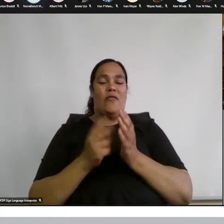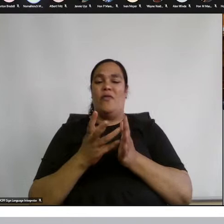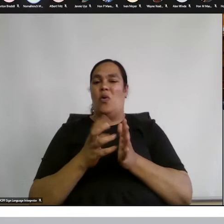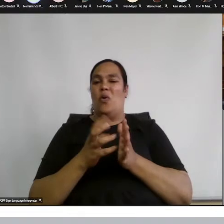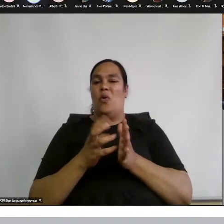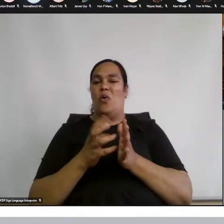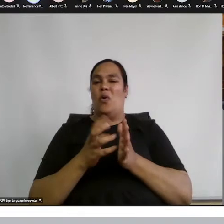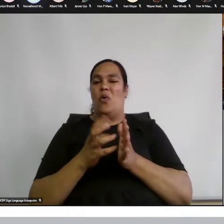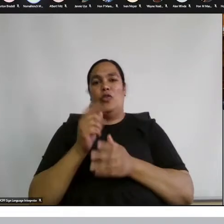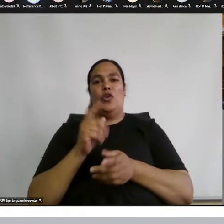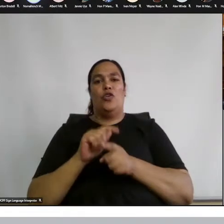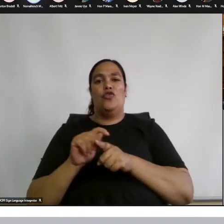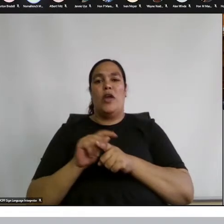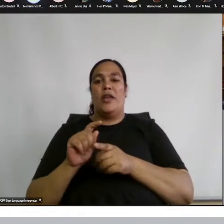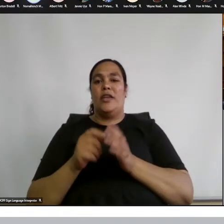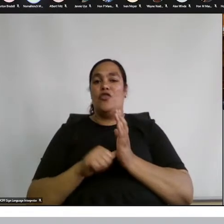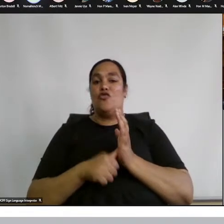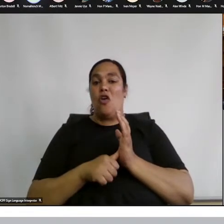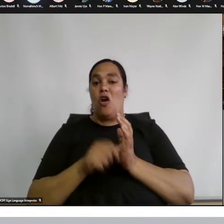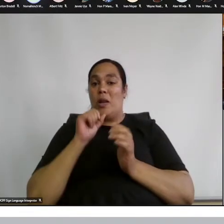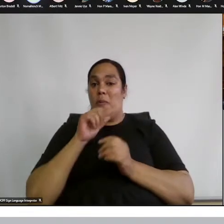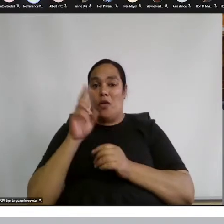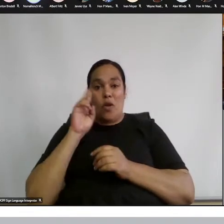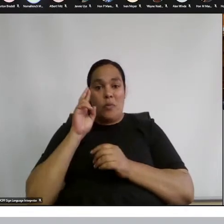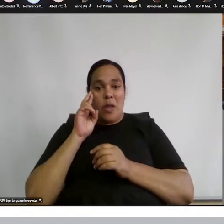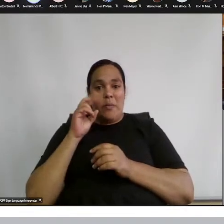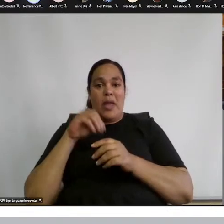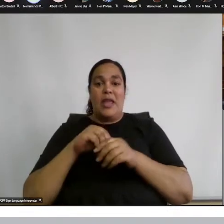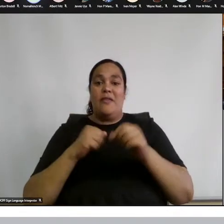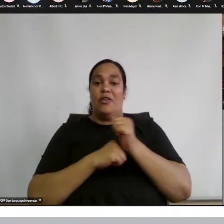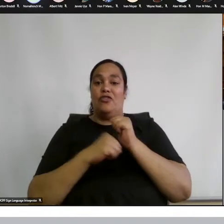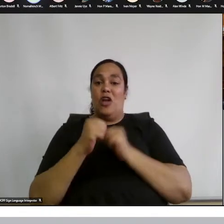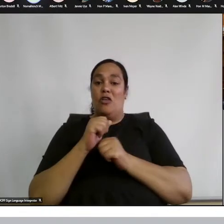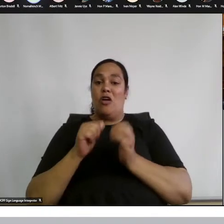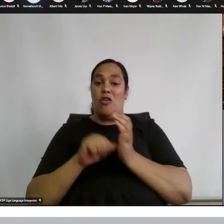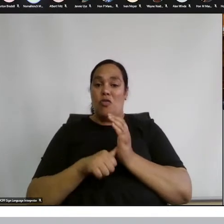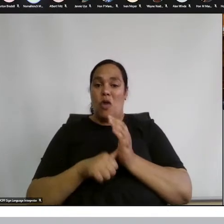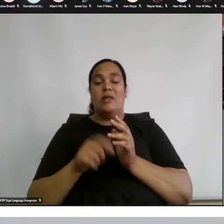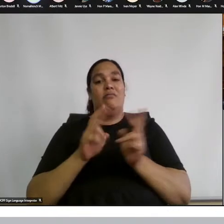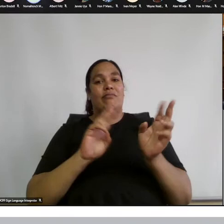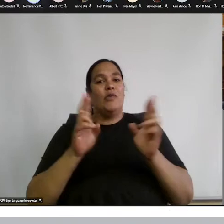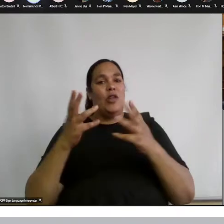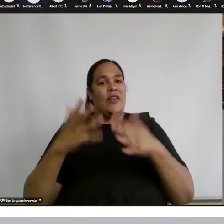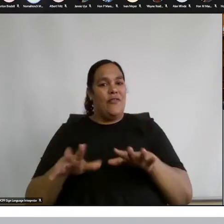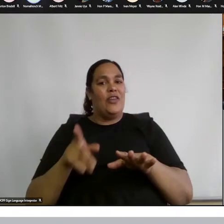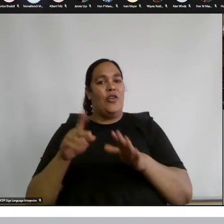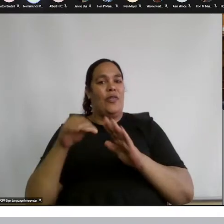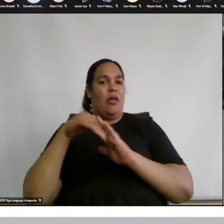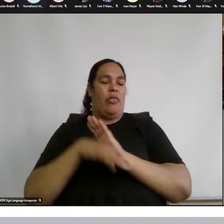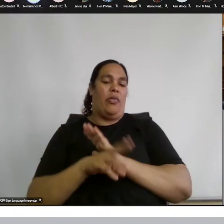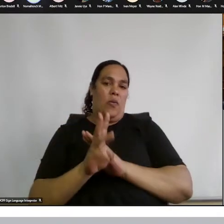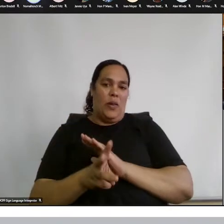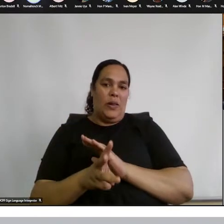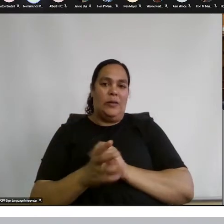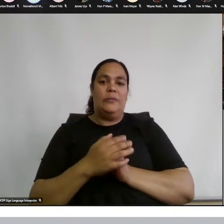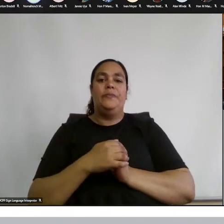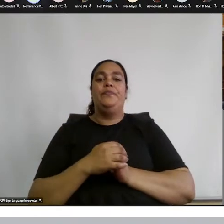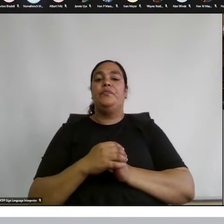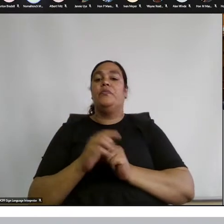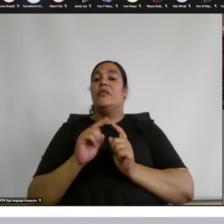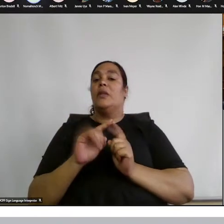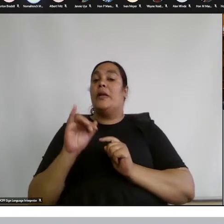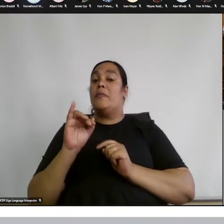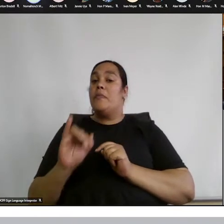example, the training grant, human resource training grant, the infrastructure grant, already it's going to be decreased. The bed,